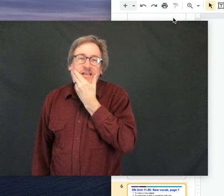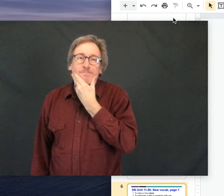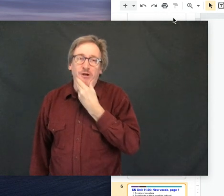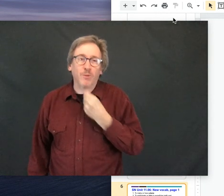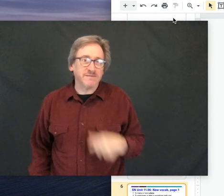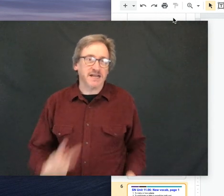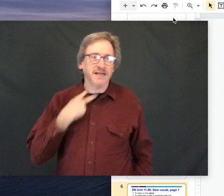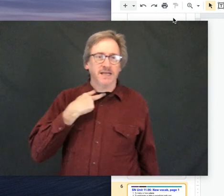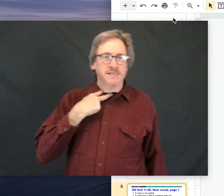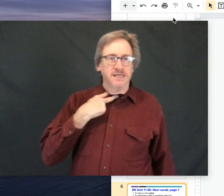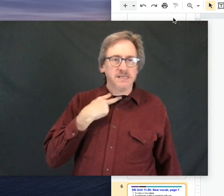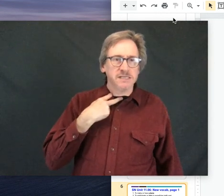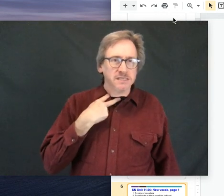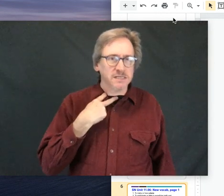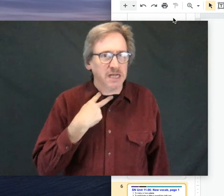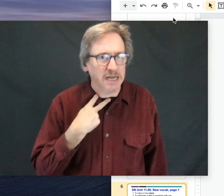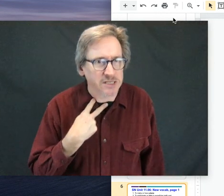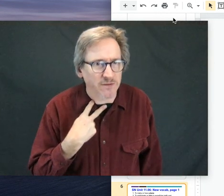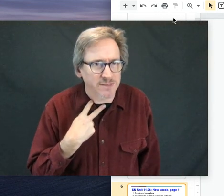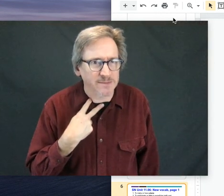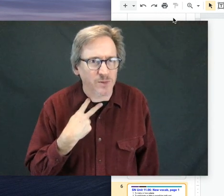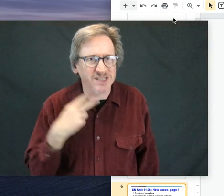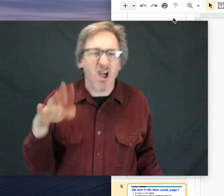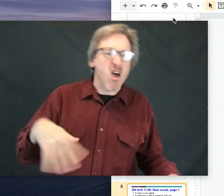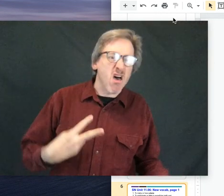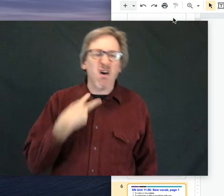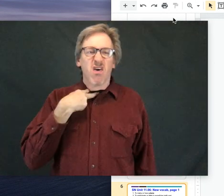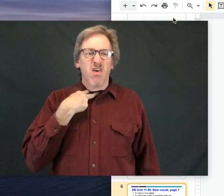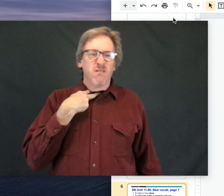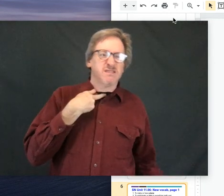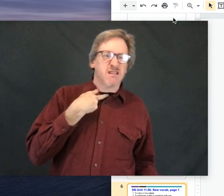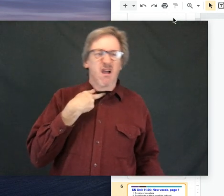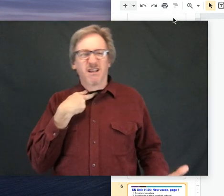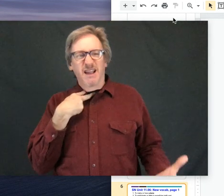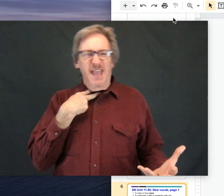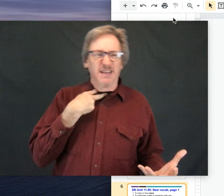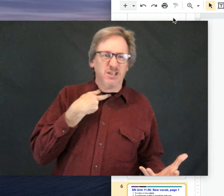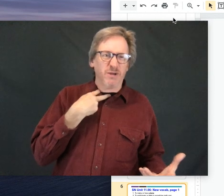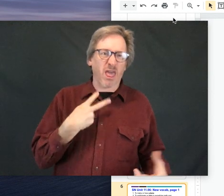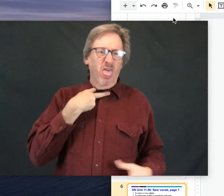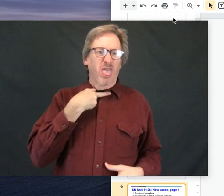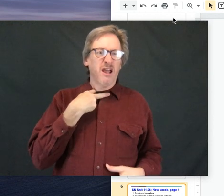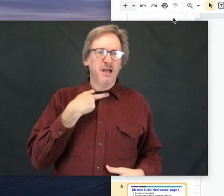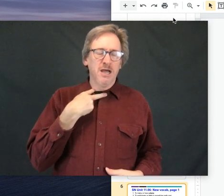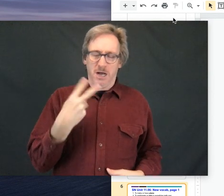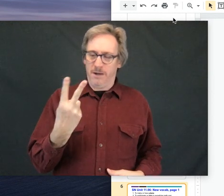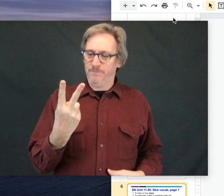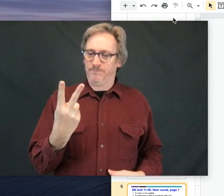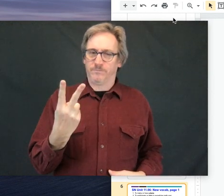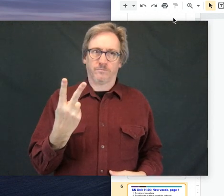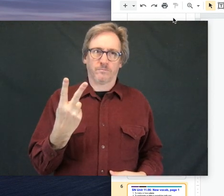I think a better way of signing it is this, and it's oftentimes what you say, I'm stuck, I can't do it.